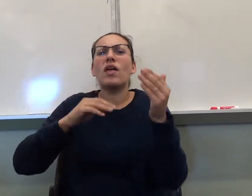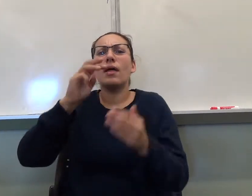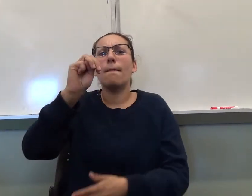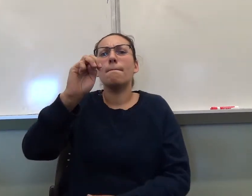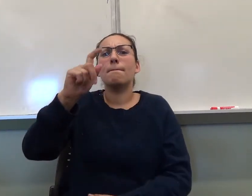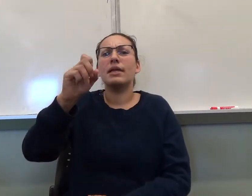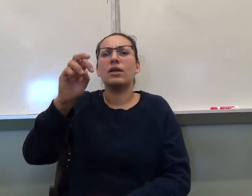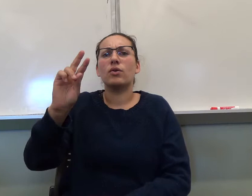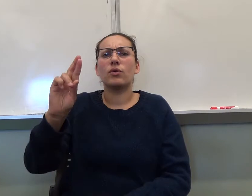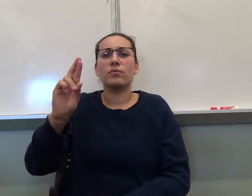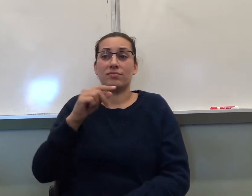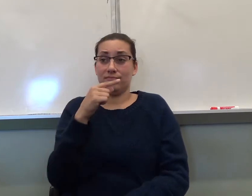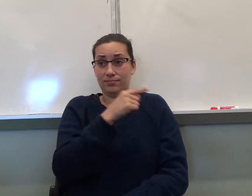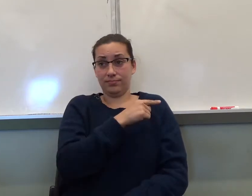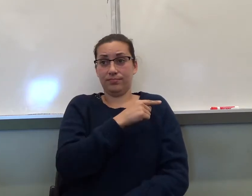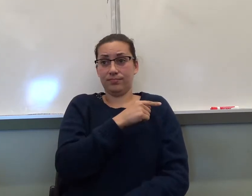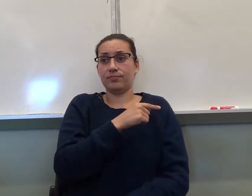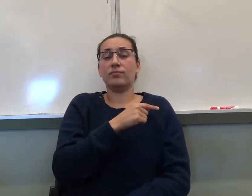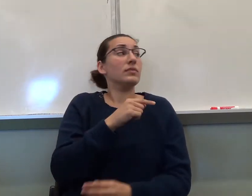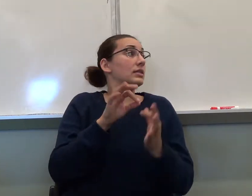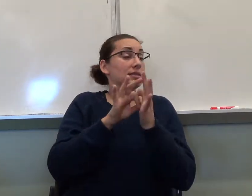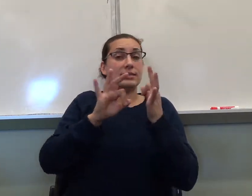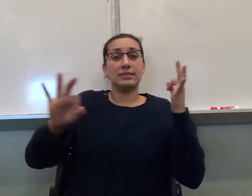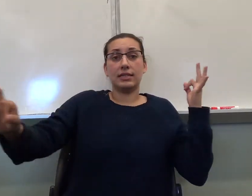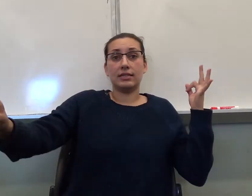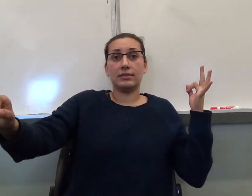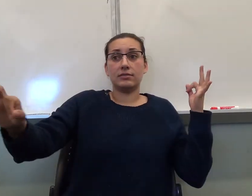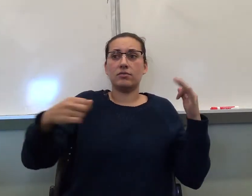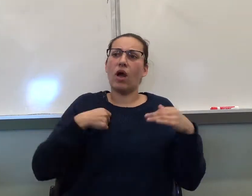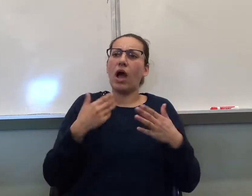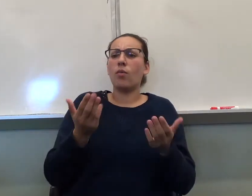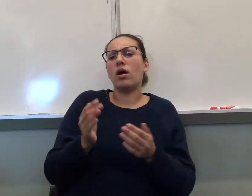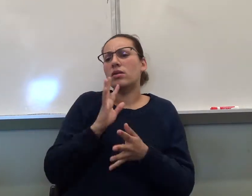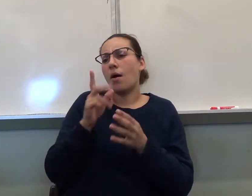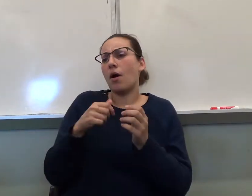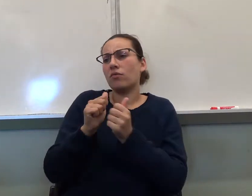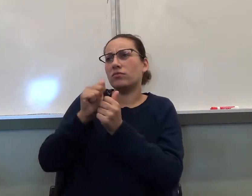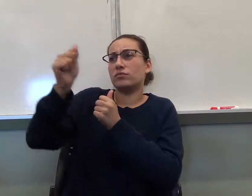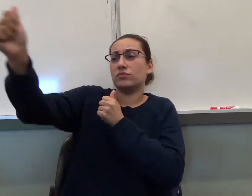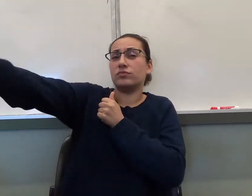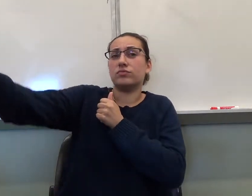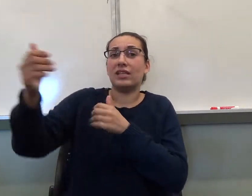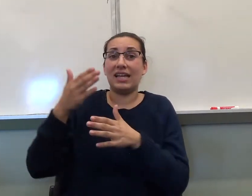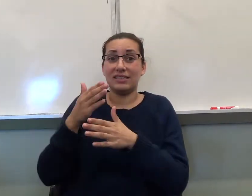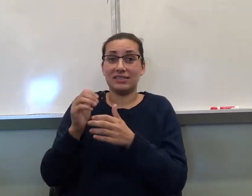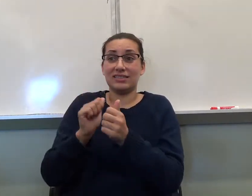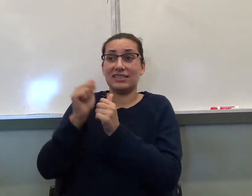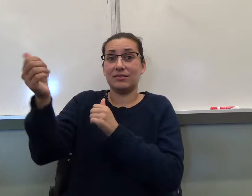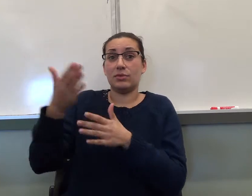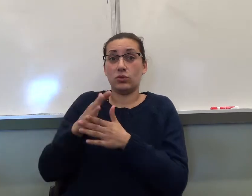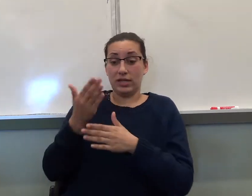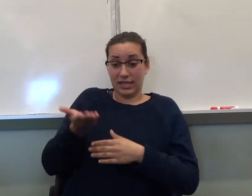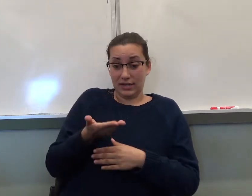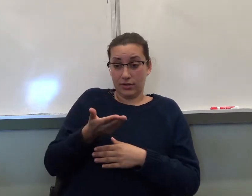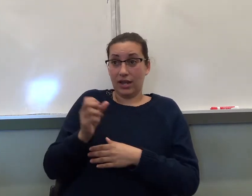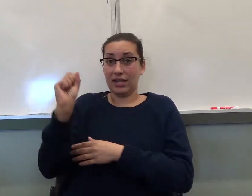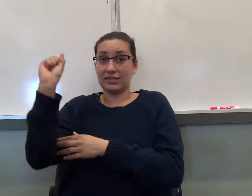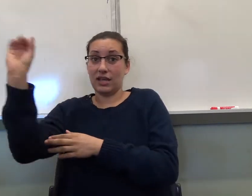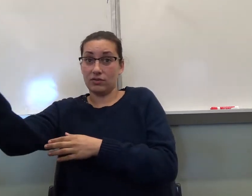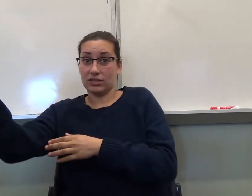Let's suppose I want to go to a distance that's much longer than this. Suppose I want to talk about the distance between here and San Francisco. Well, you just talk about multiples of this,